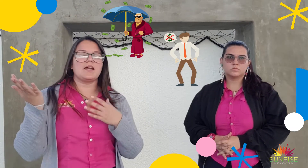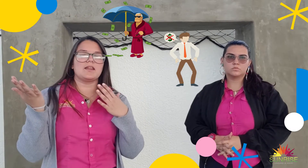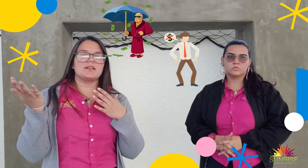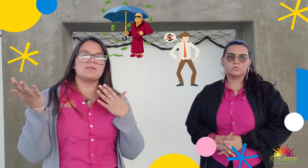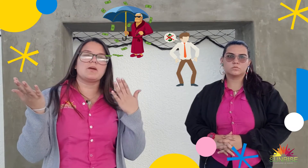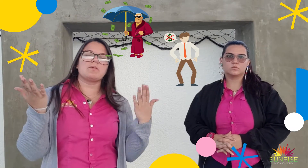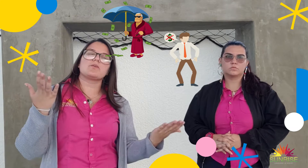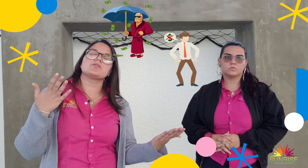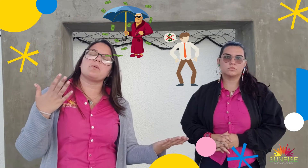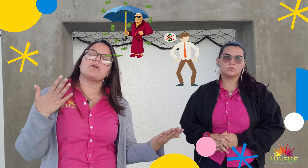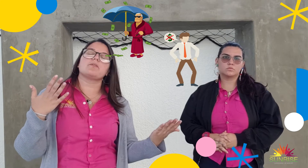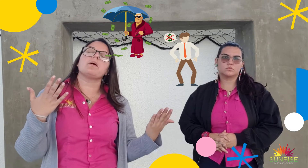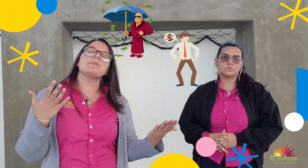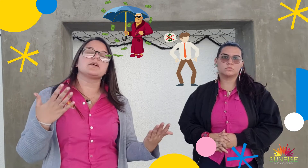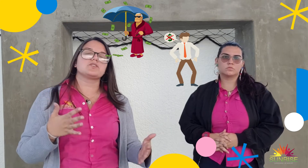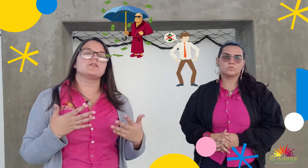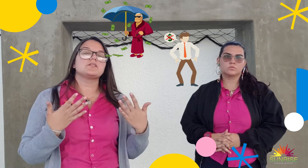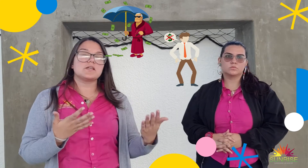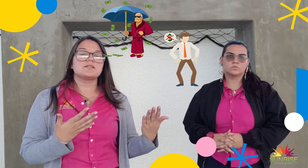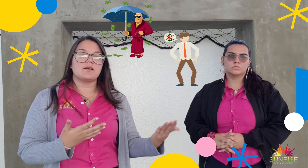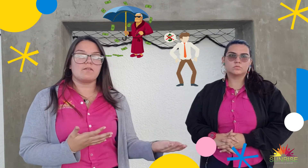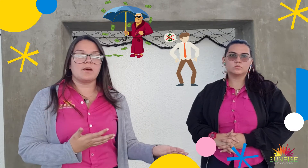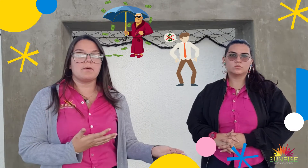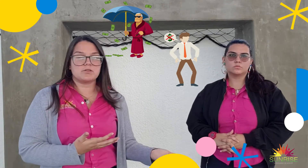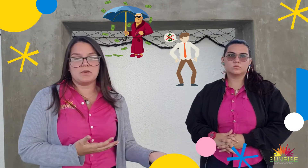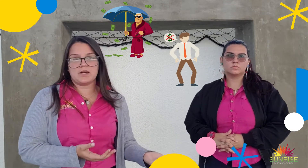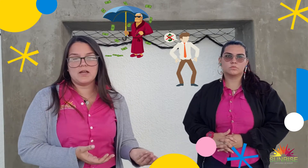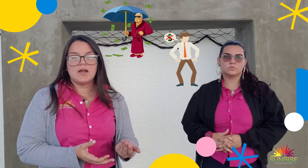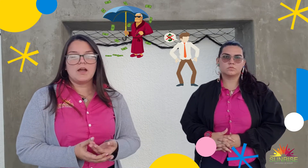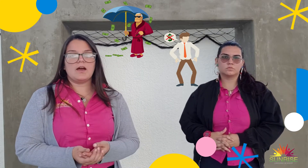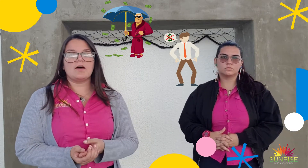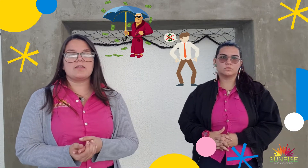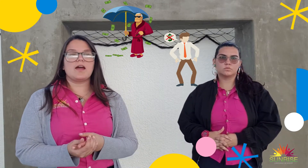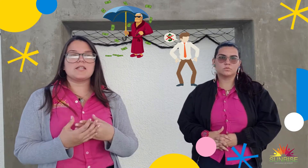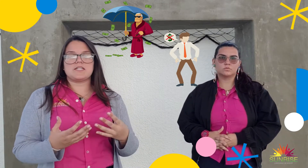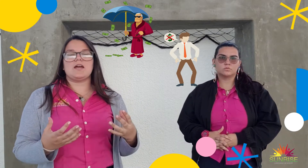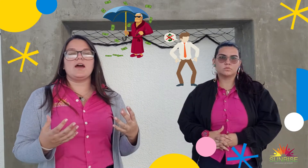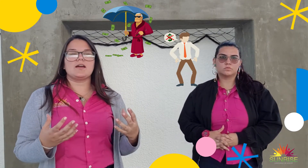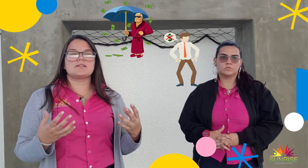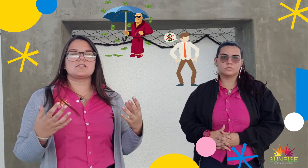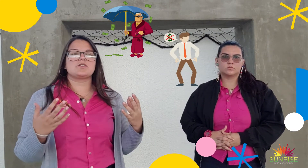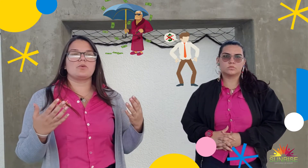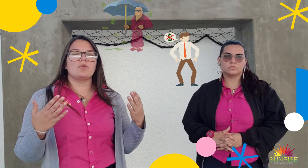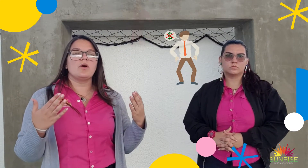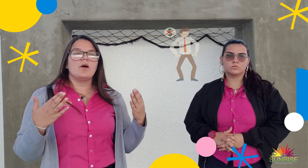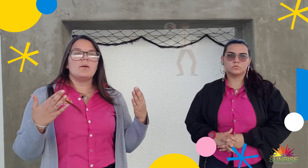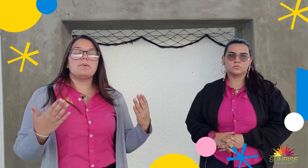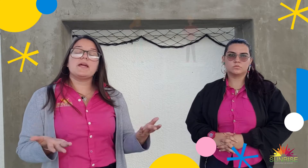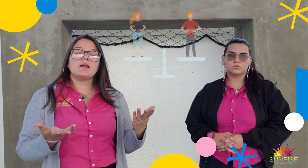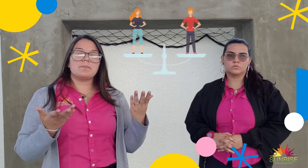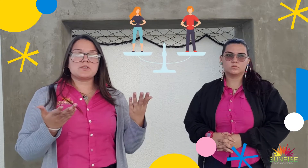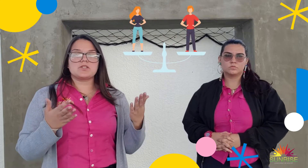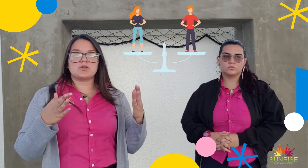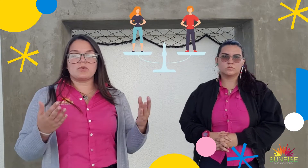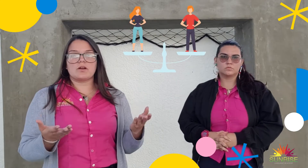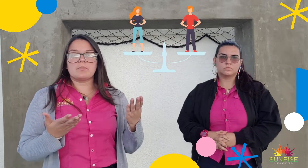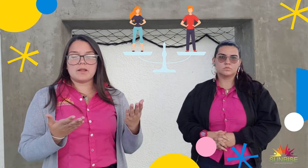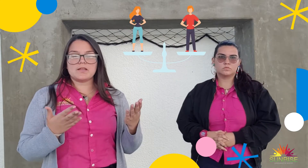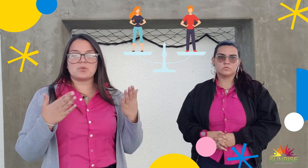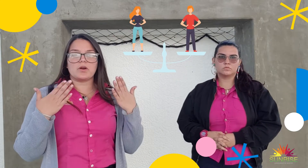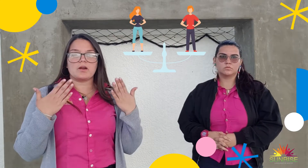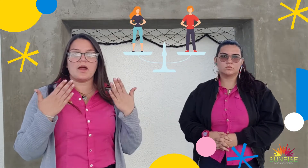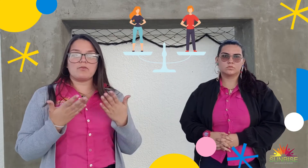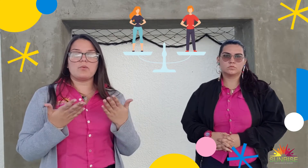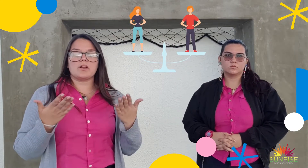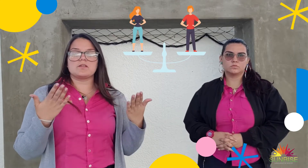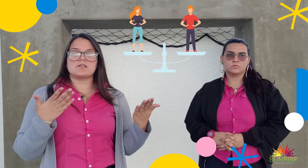money and maybe there's a part of the population that doesn't have that much money. The idea is to be in a position or in a